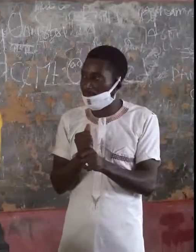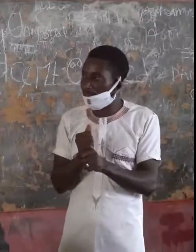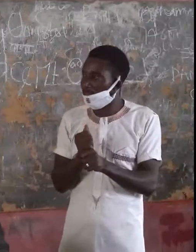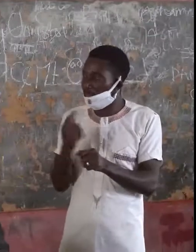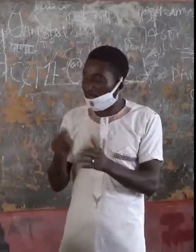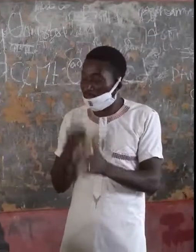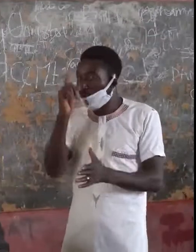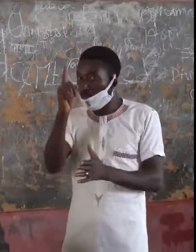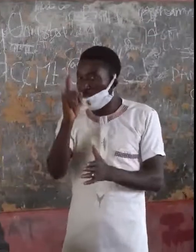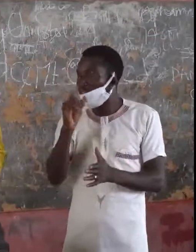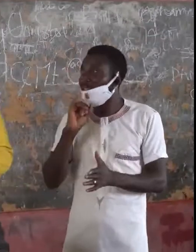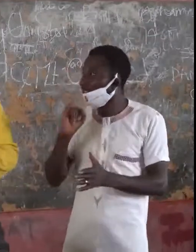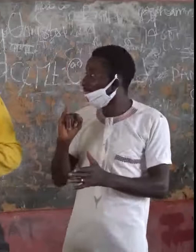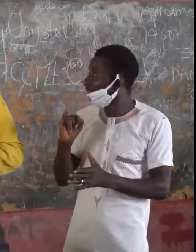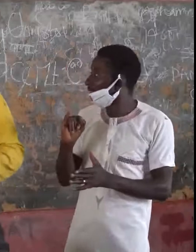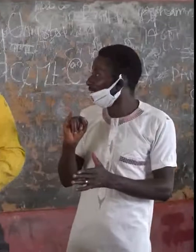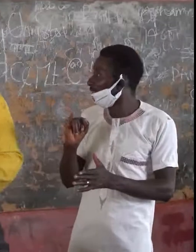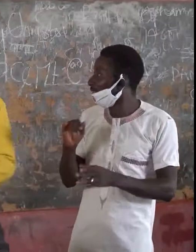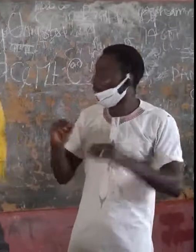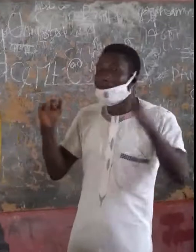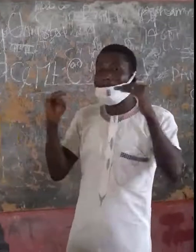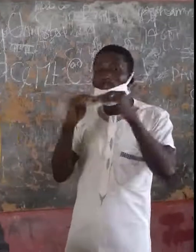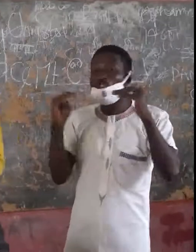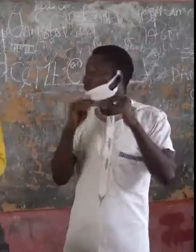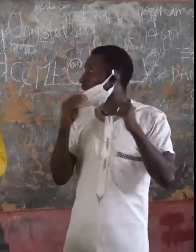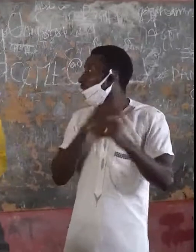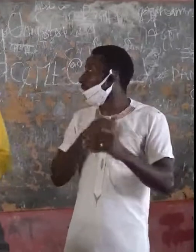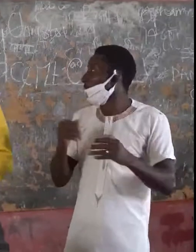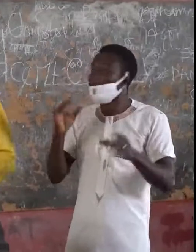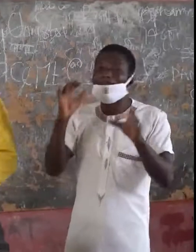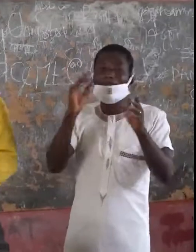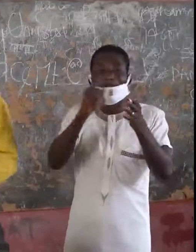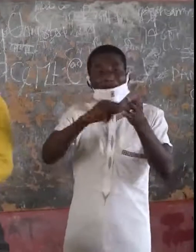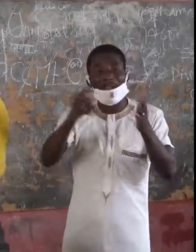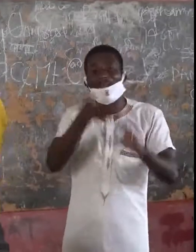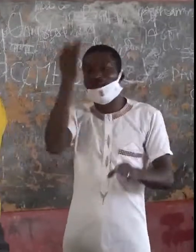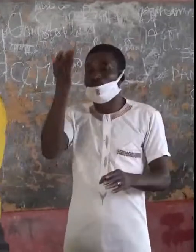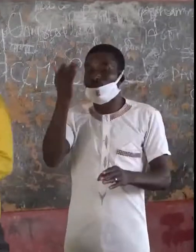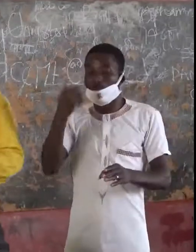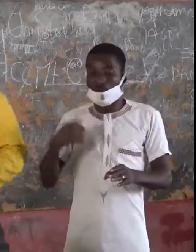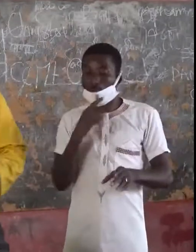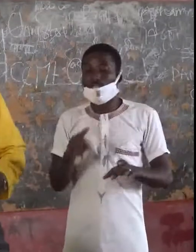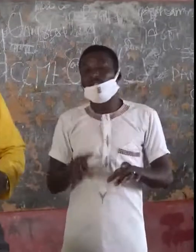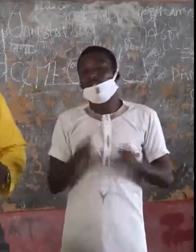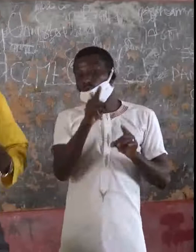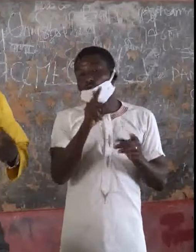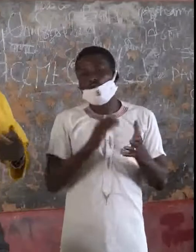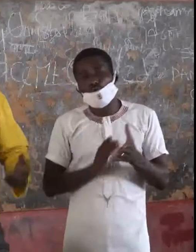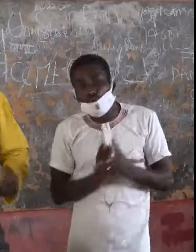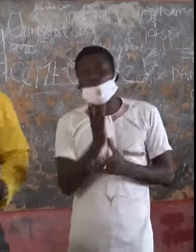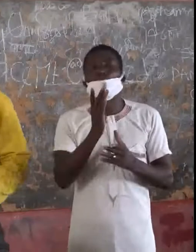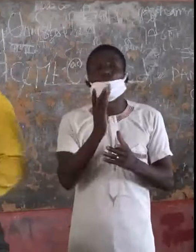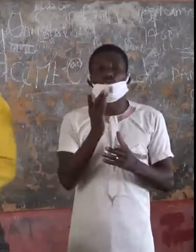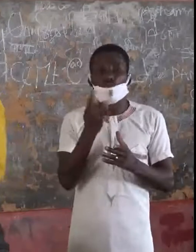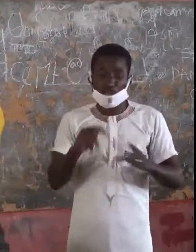The first one is measuring and marking out. We took you through the